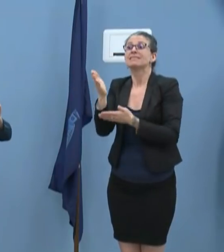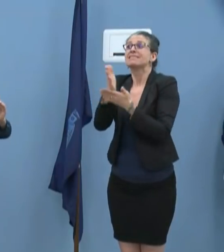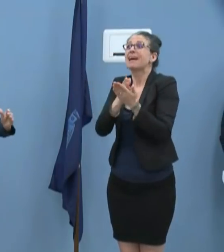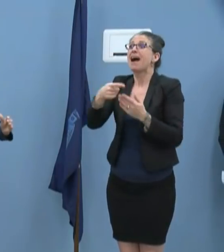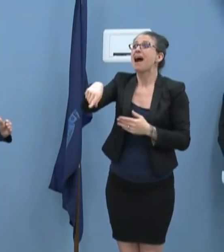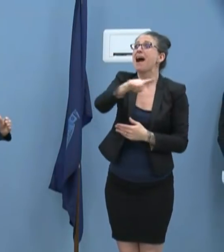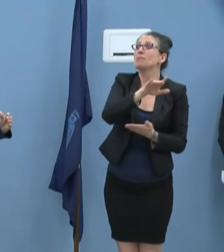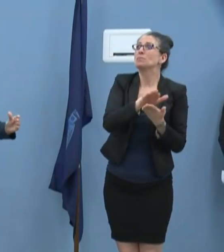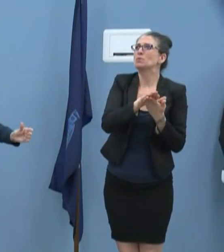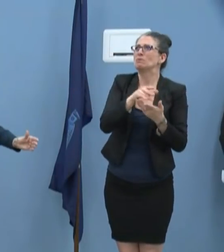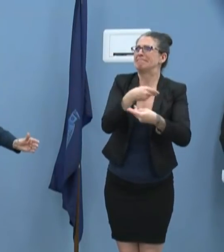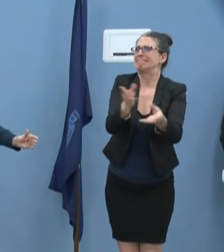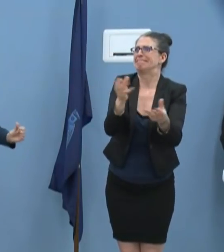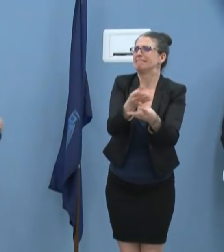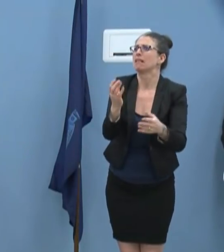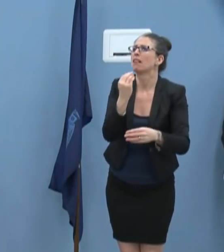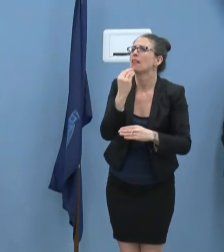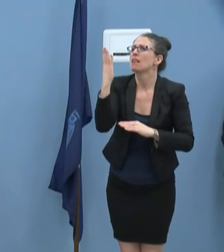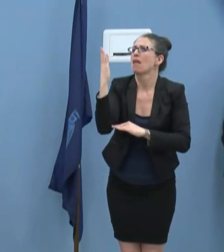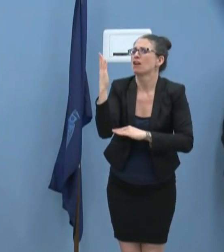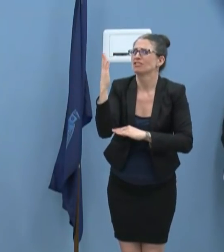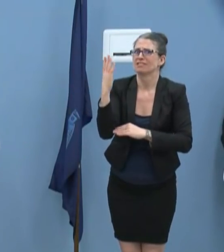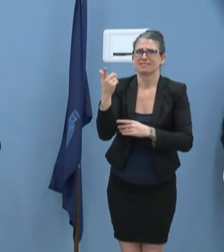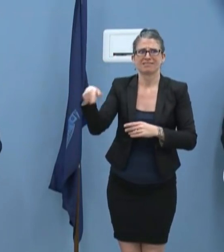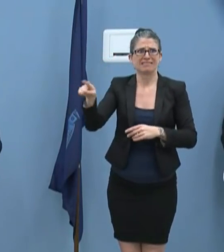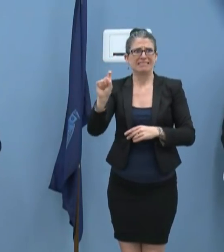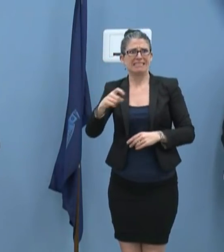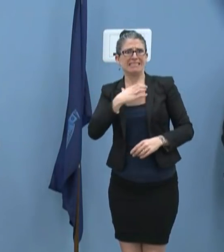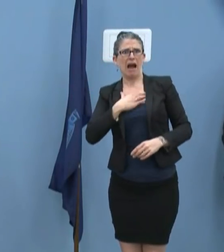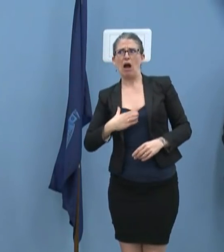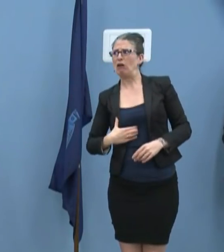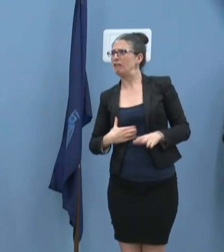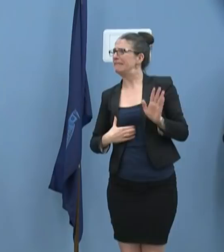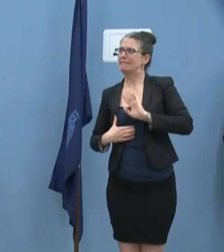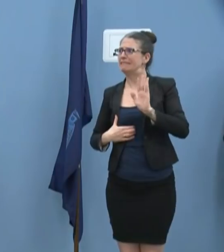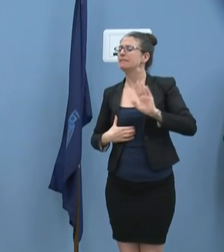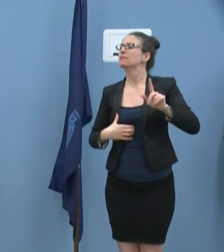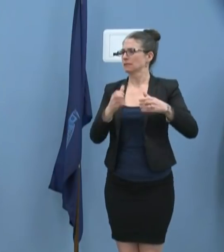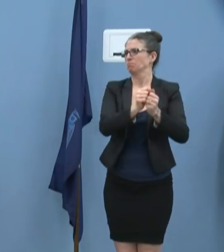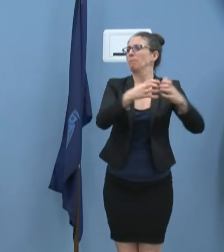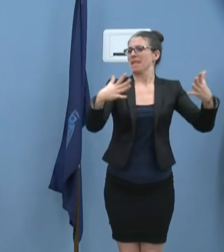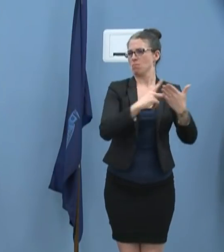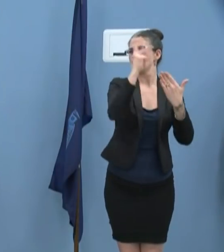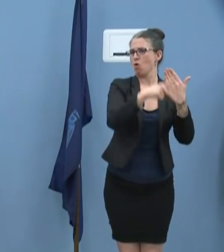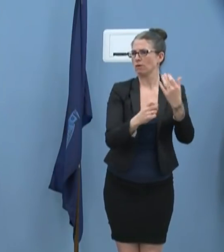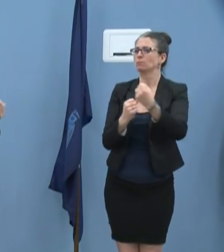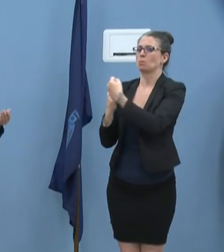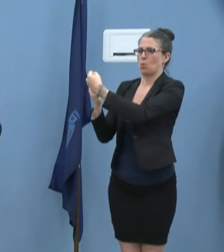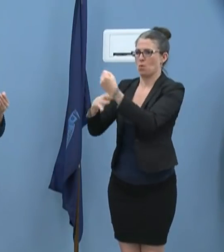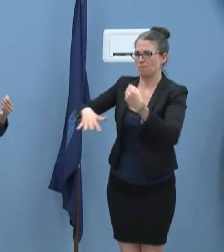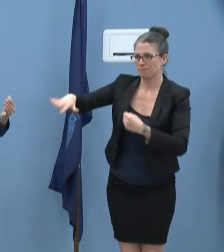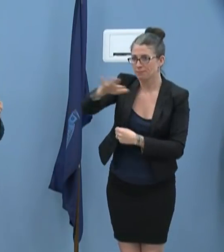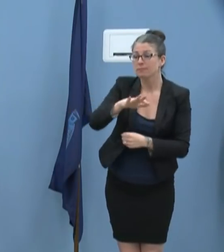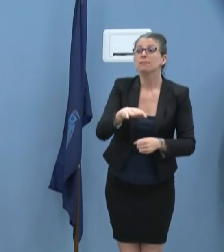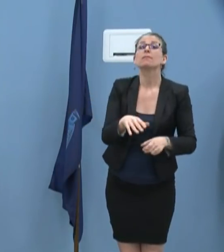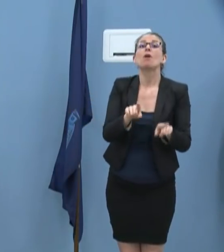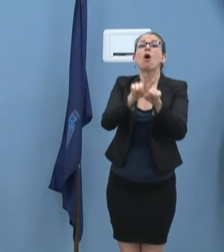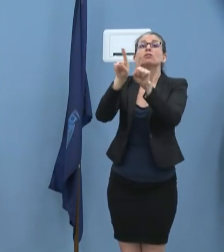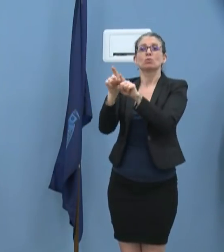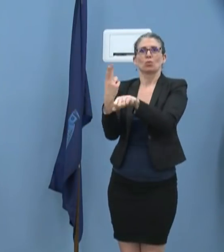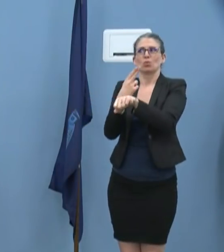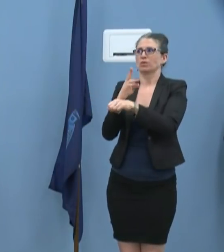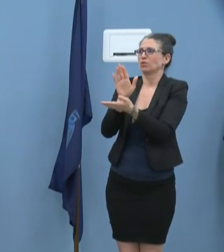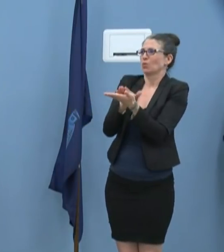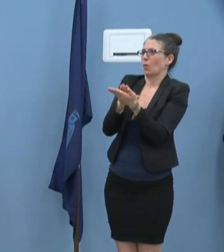expanding and delivering by school bus to the kids in the community. Schools in many districts are incorporating tele